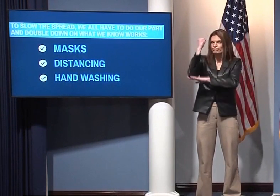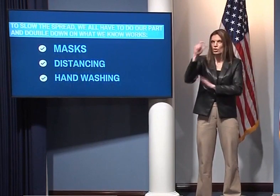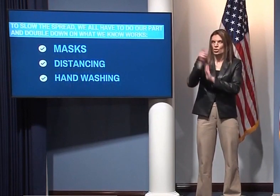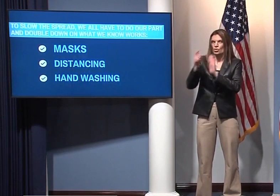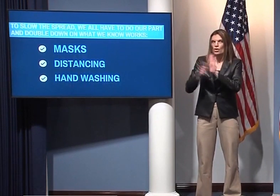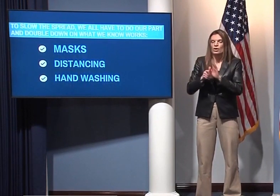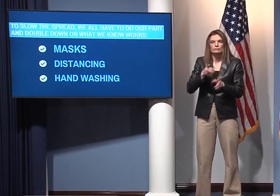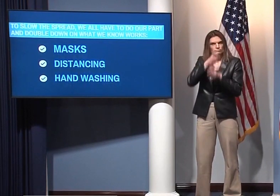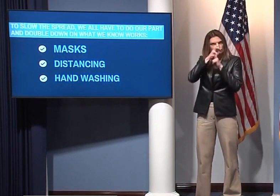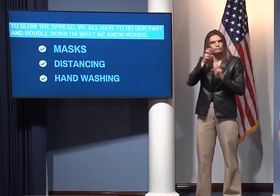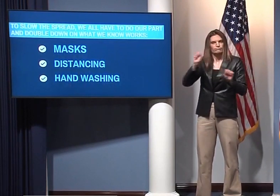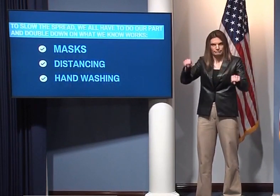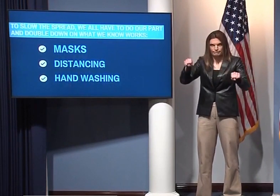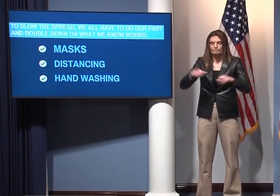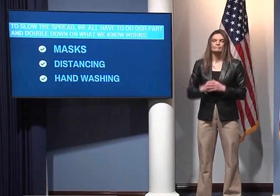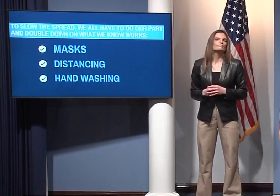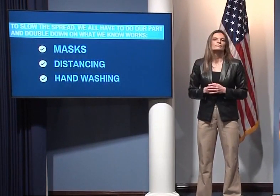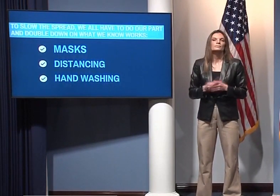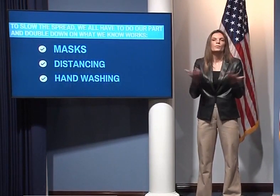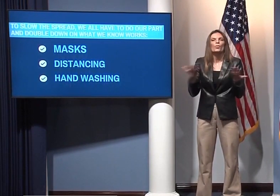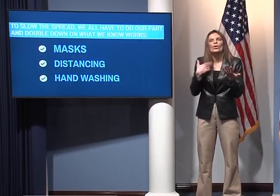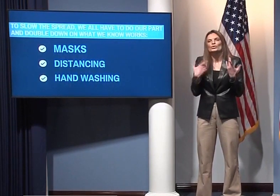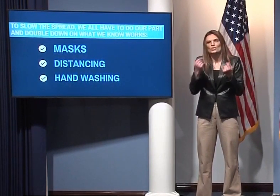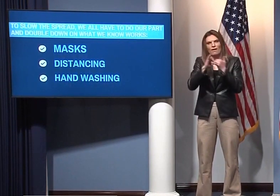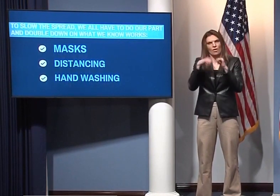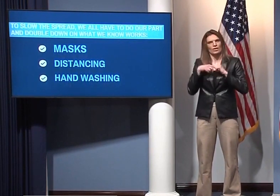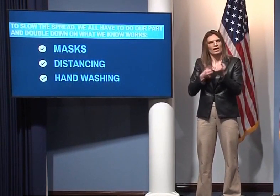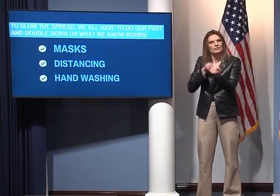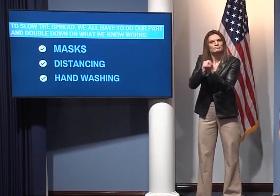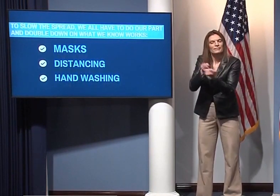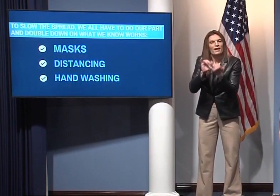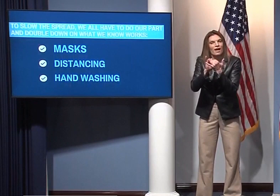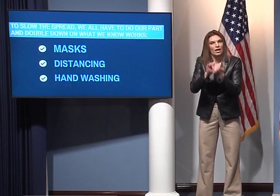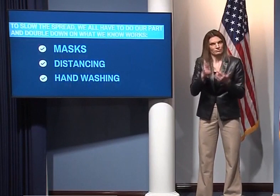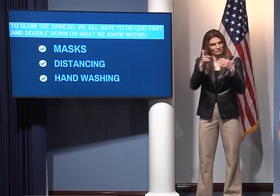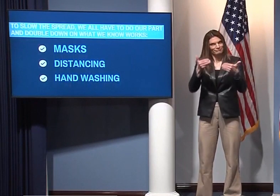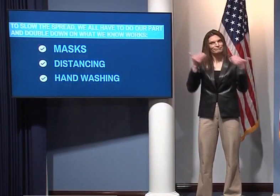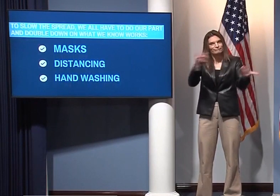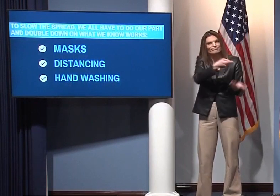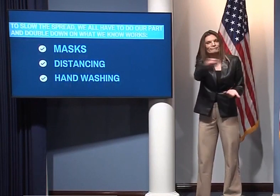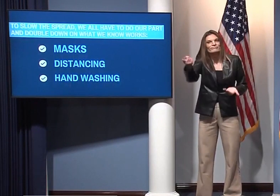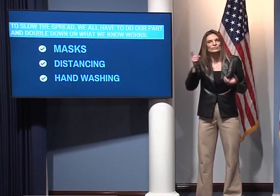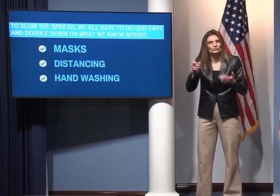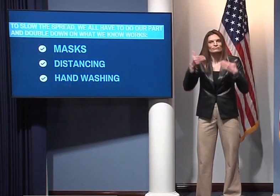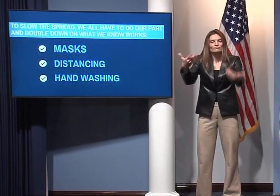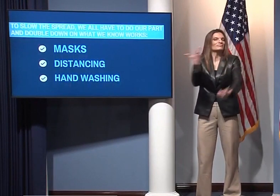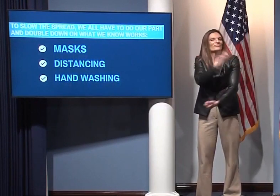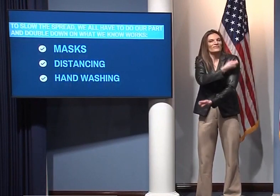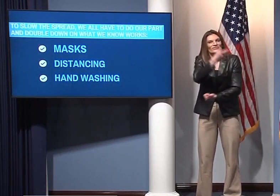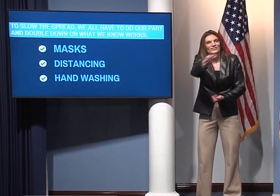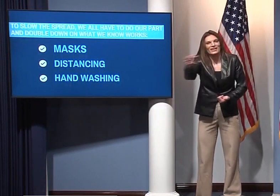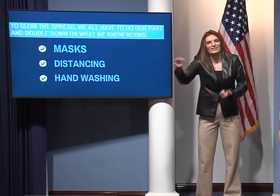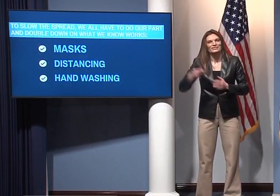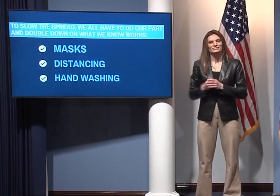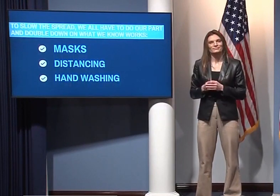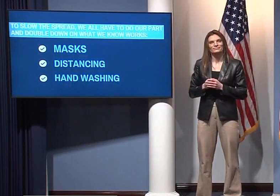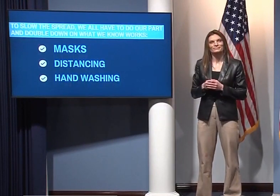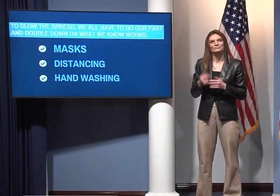course, is to get vaccinated. The safe, effective COVID-19 vaccines are the most effective way to